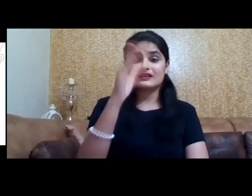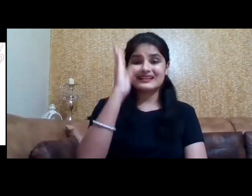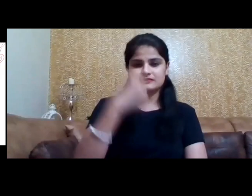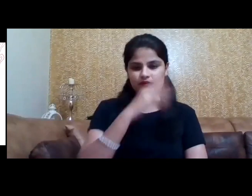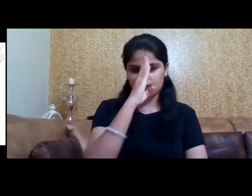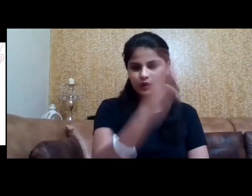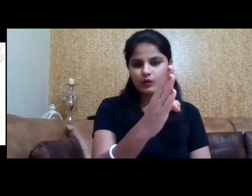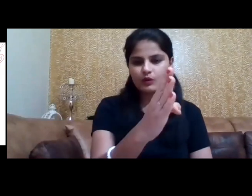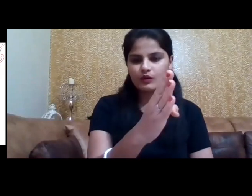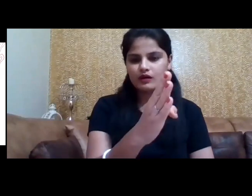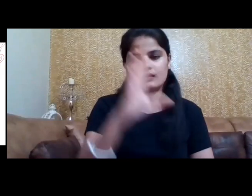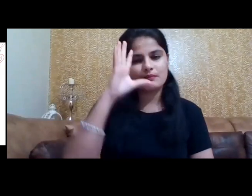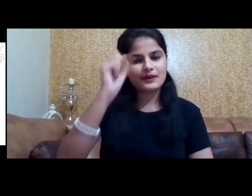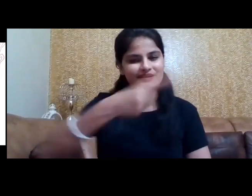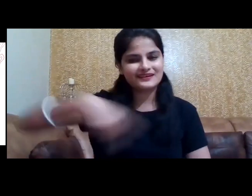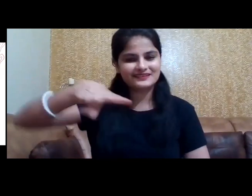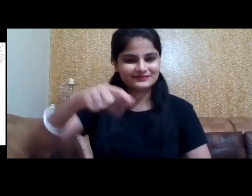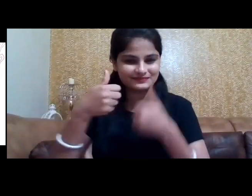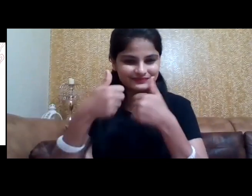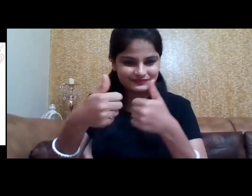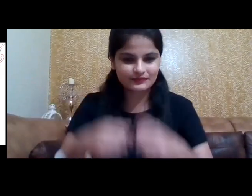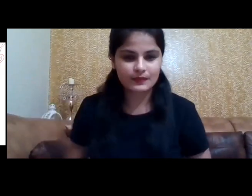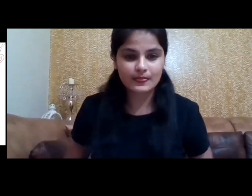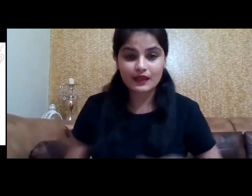translator, they are not a presenter.